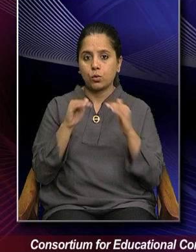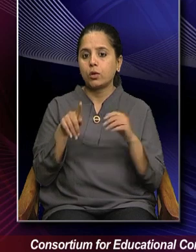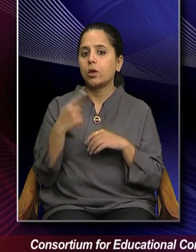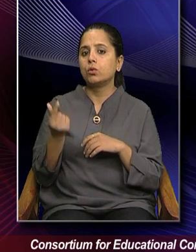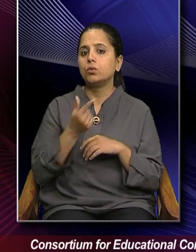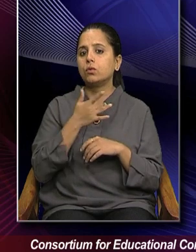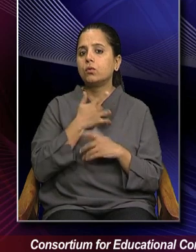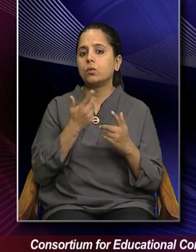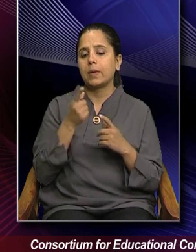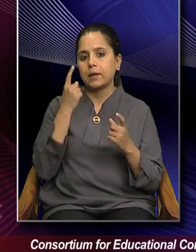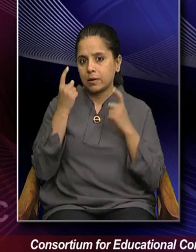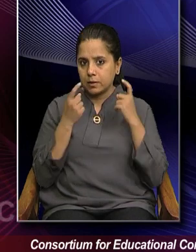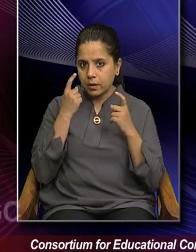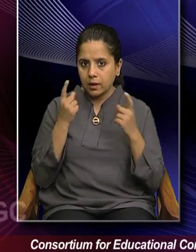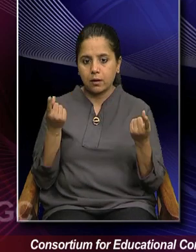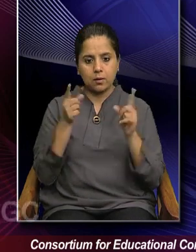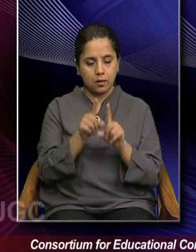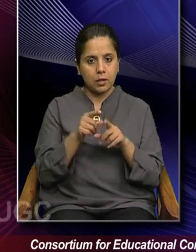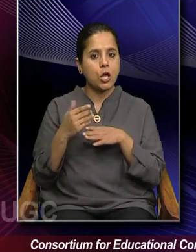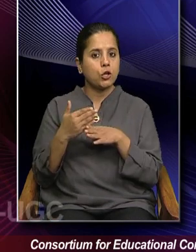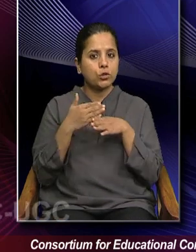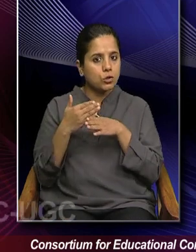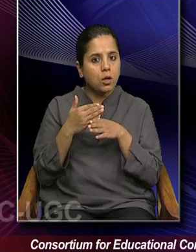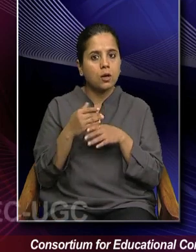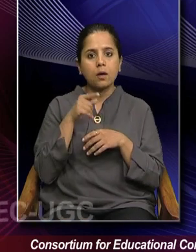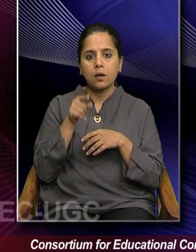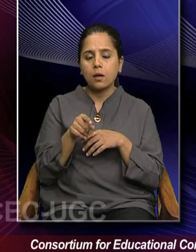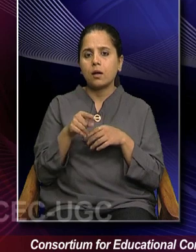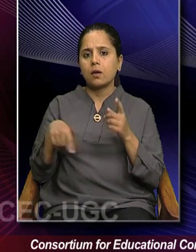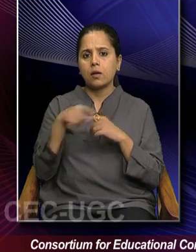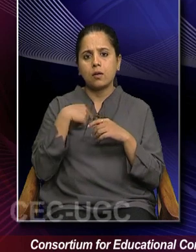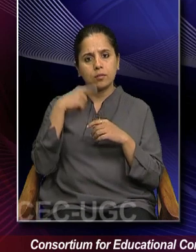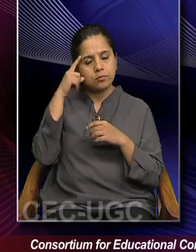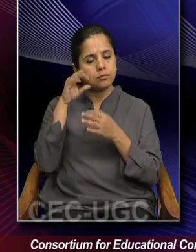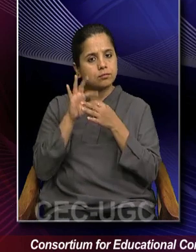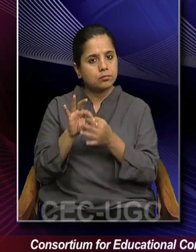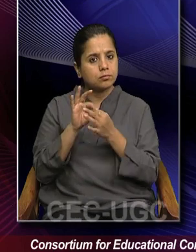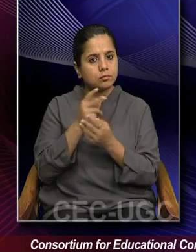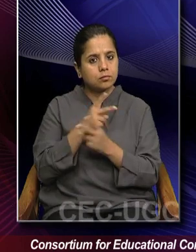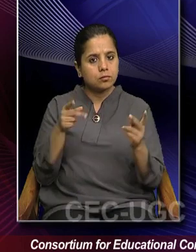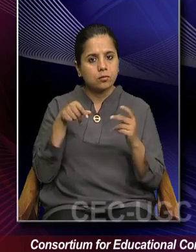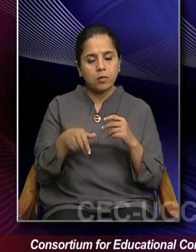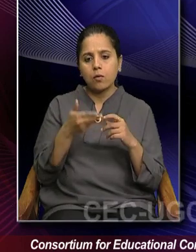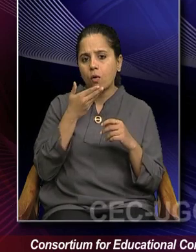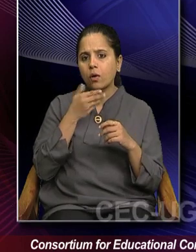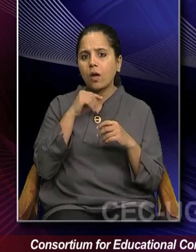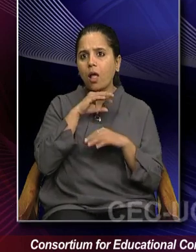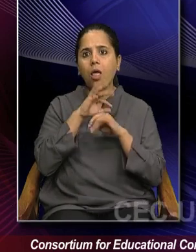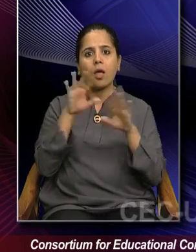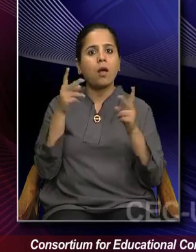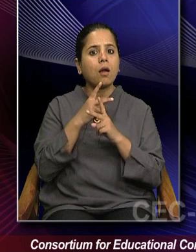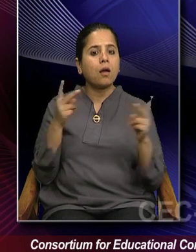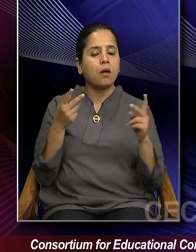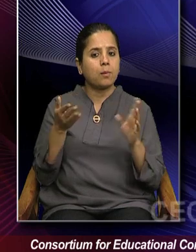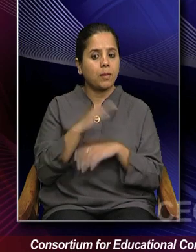use think, pair, share to hypothesize the causes of water pollution